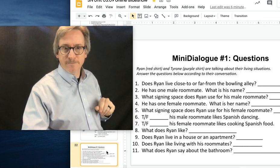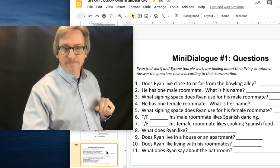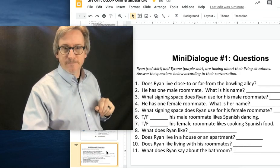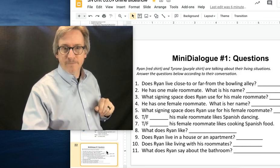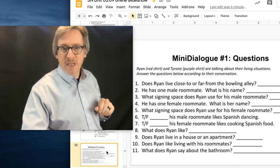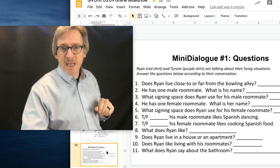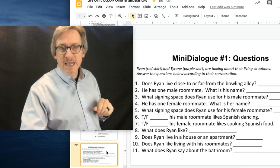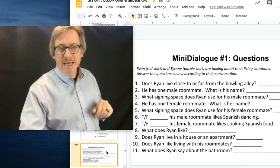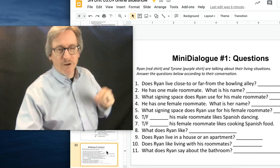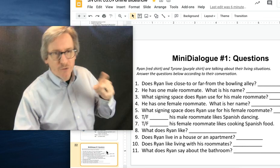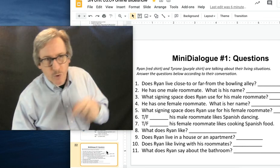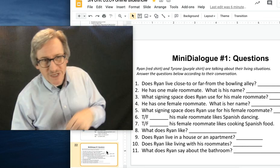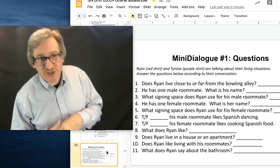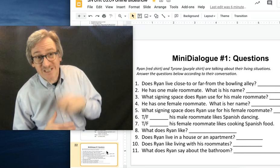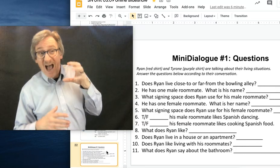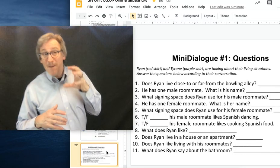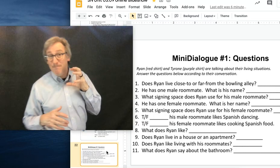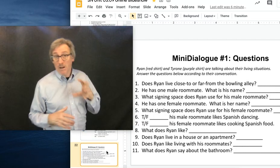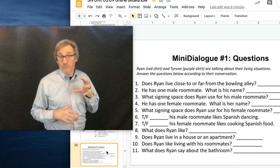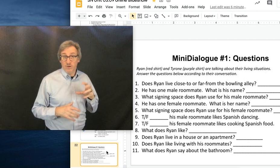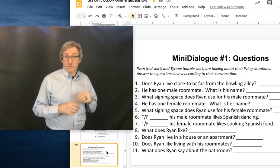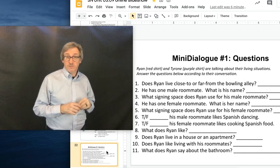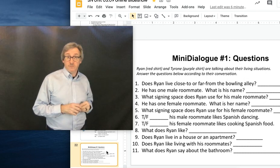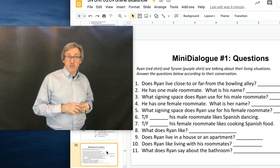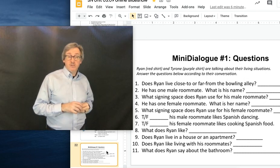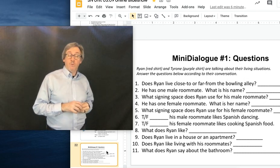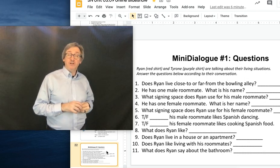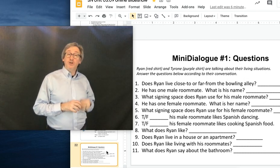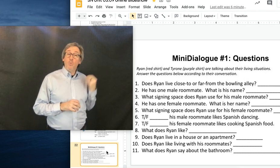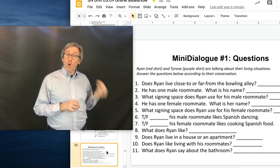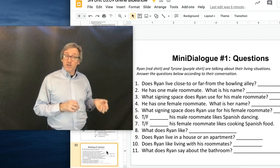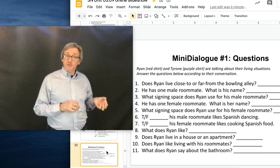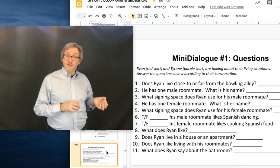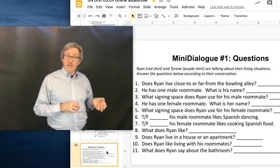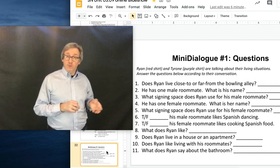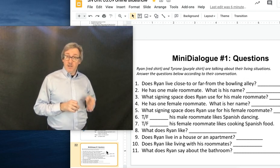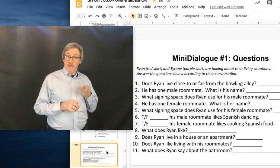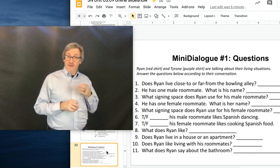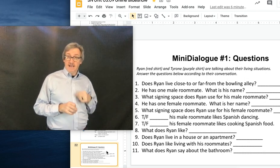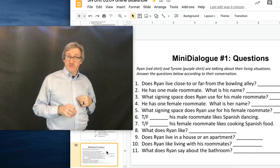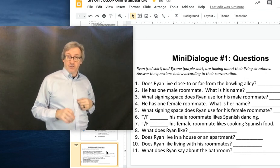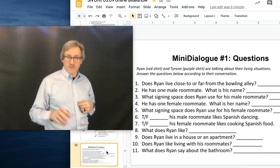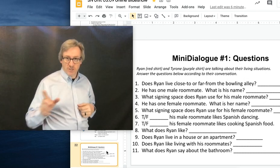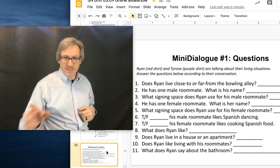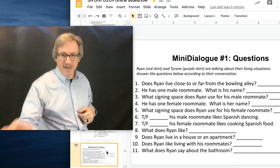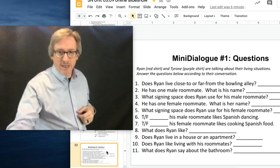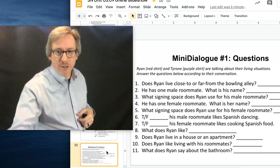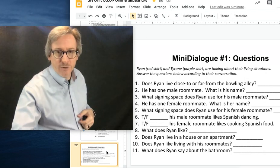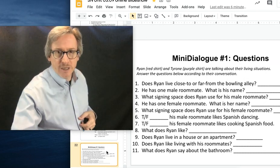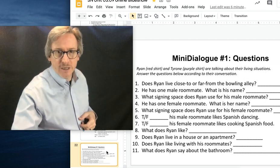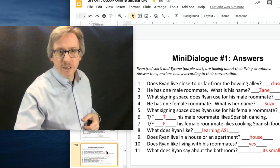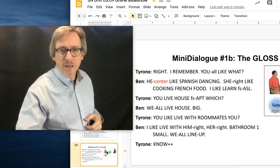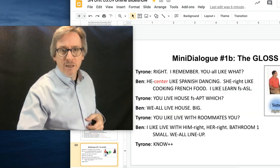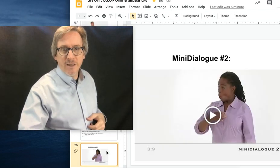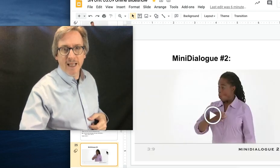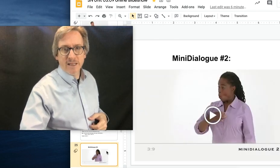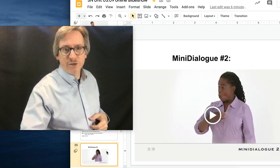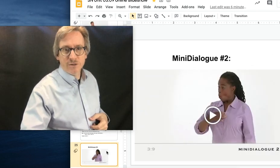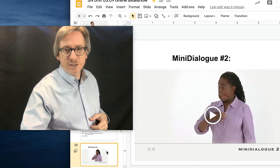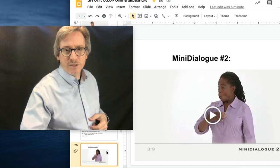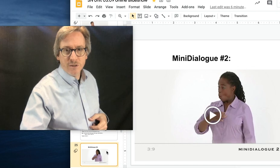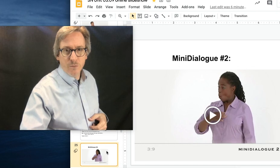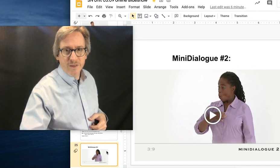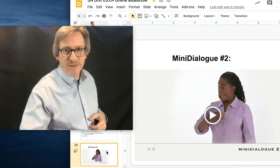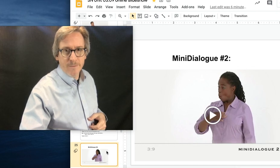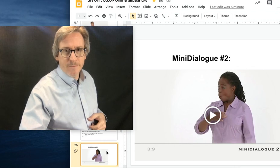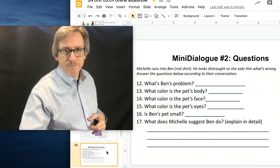conversations. Now here are the questions about those. So I want you to watch the video and then answer the questions. And I included the